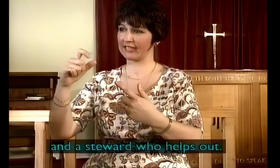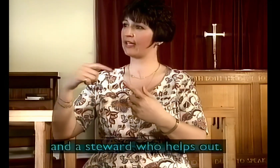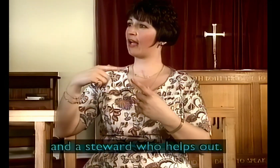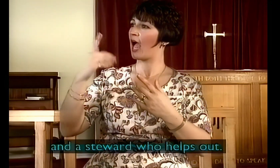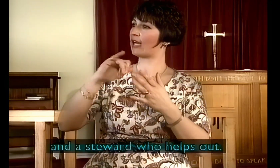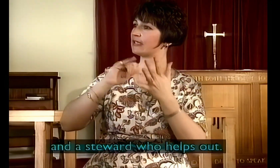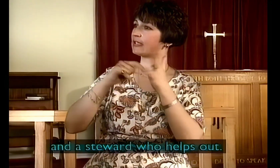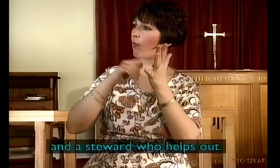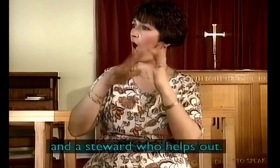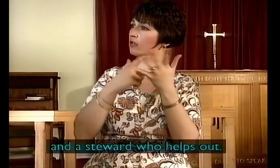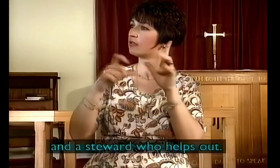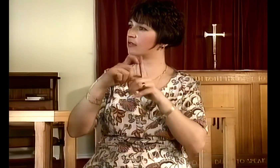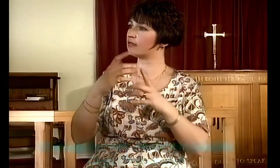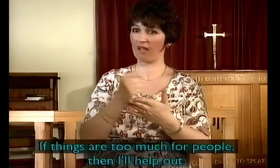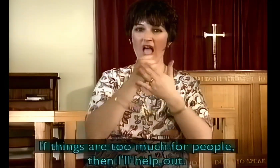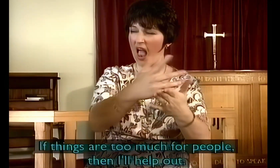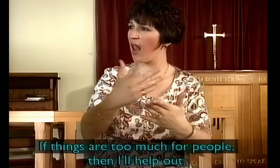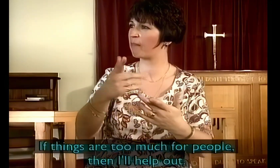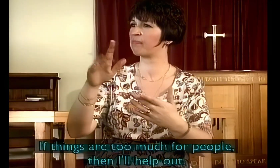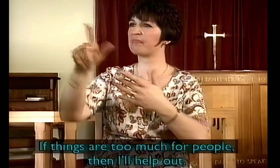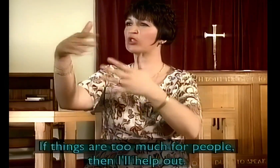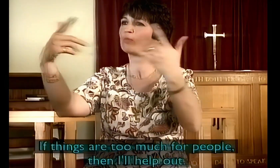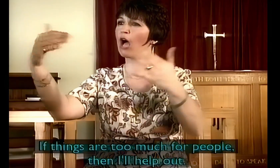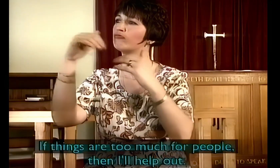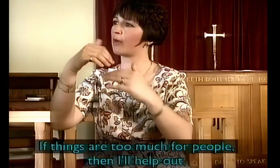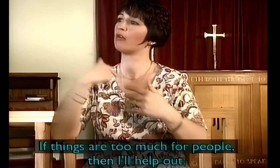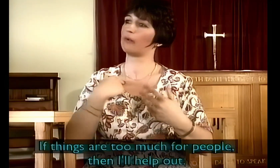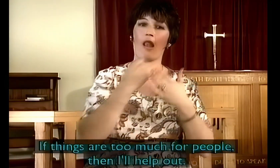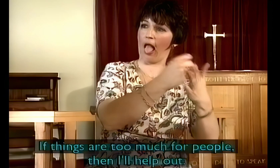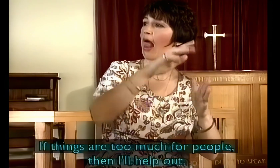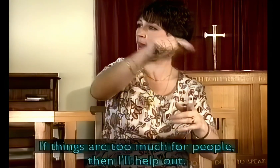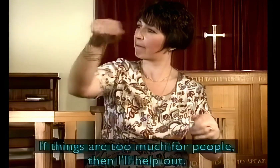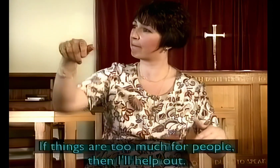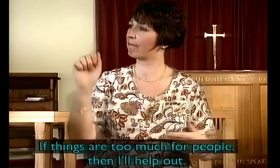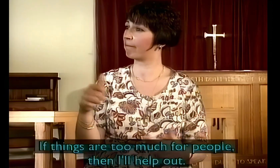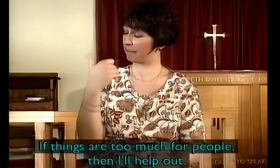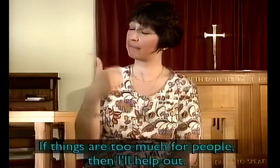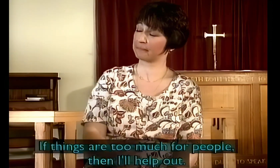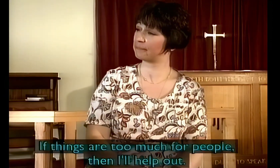chairman, a secretary, and a steward who helps out. I mean, if things are too much for people, then I'll help out.